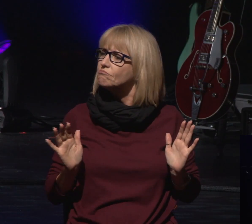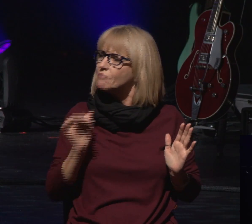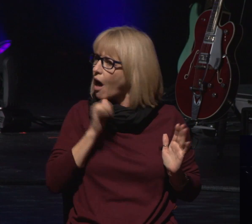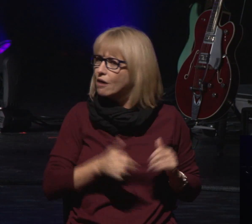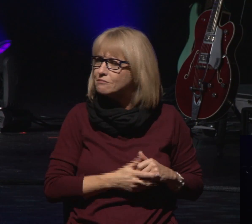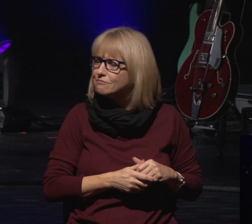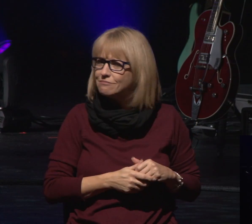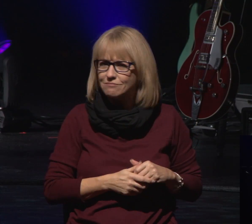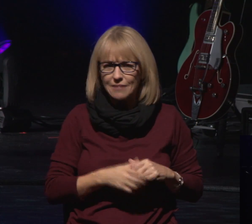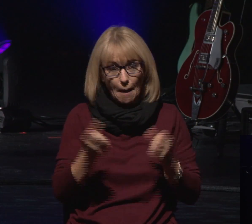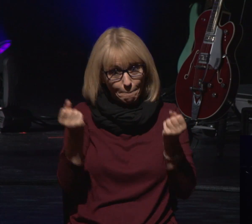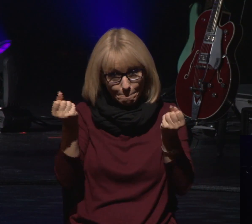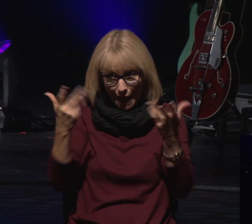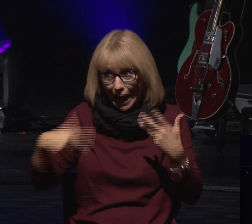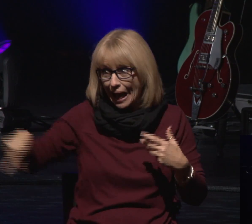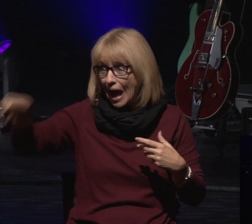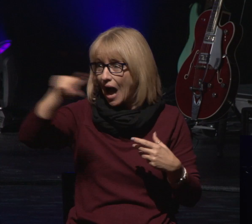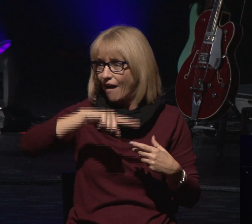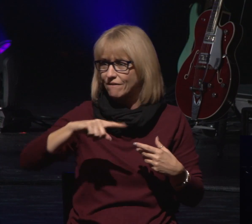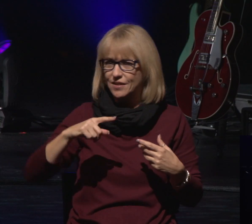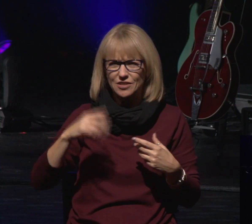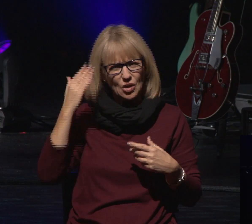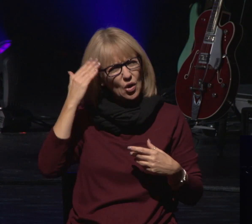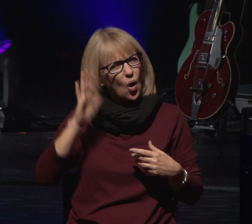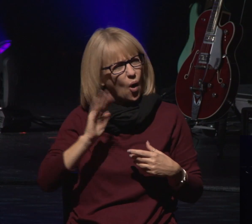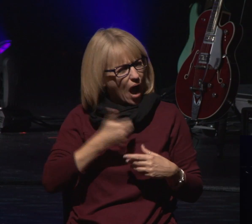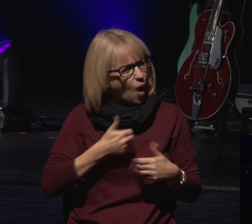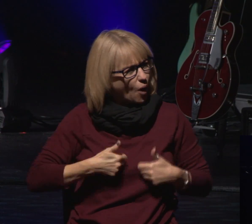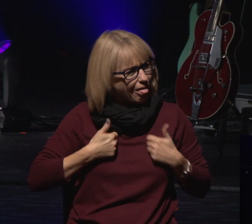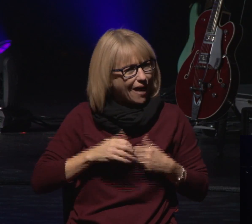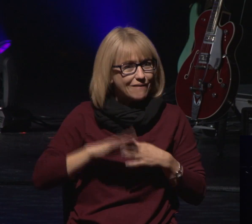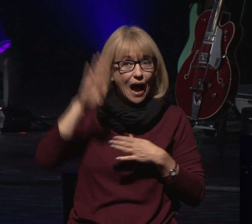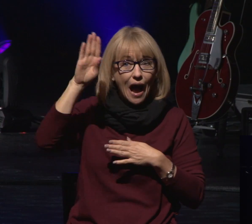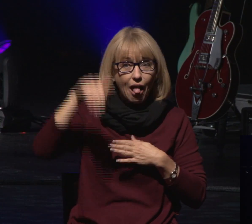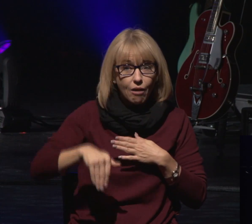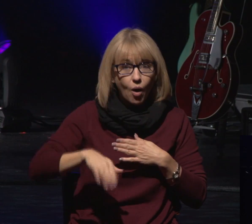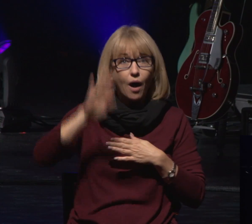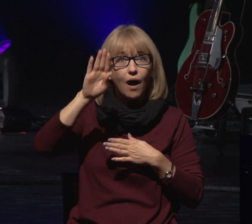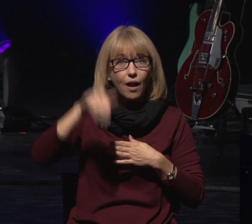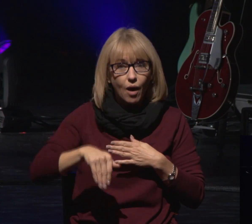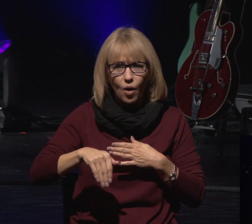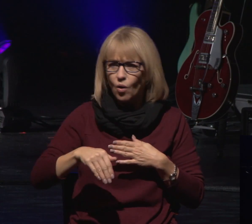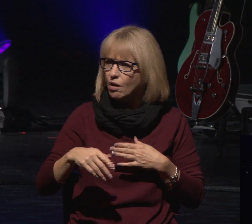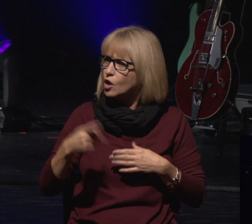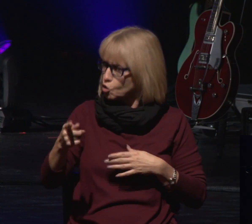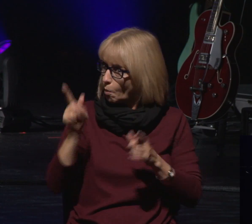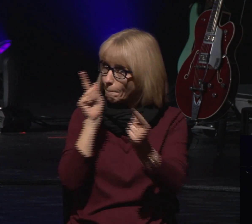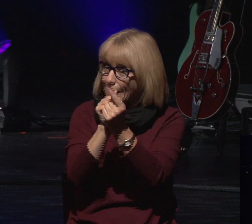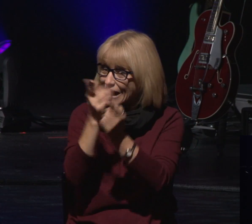highs and there's lows. And you've been around older people. You come along and they've been